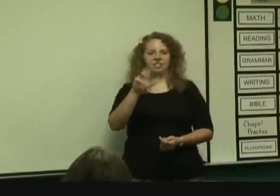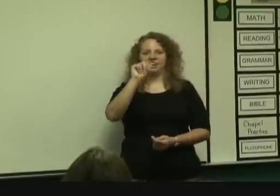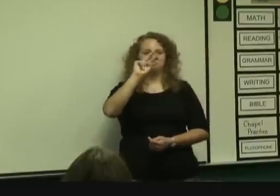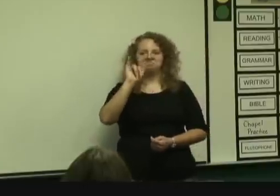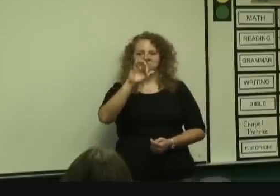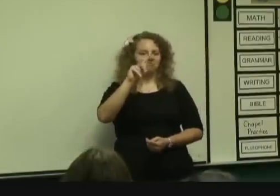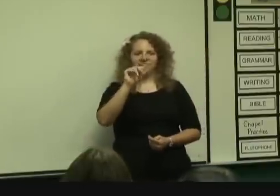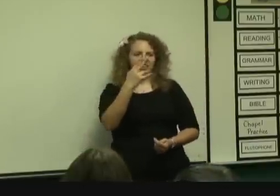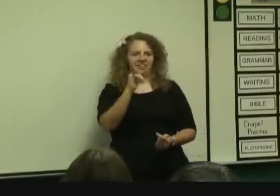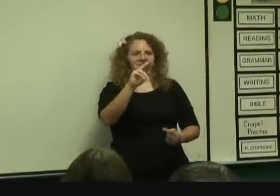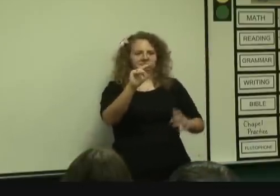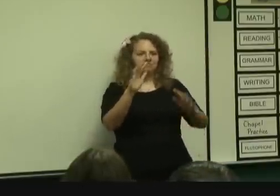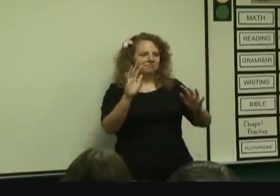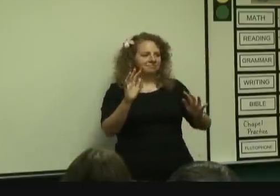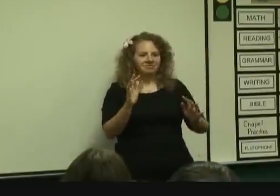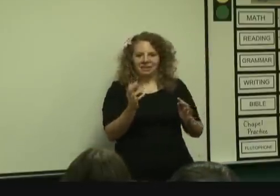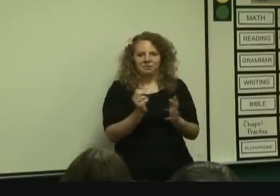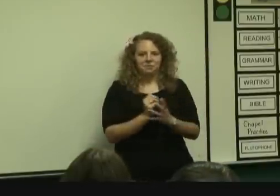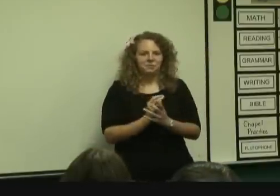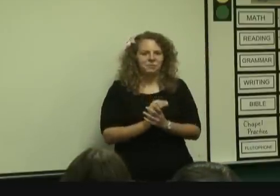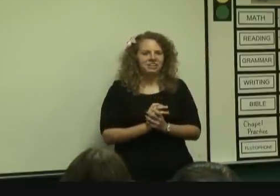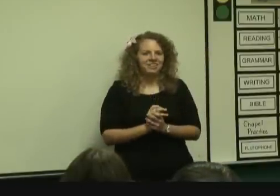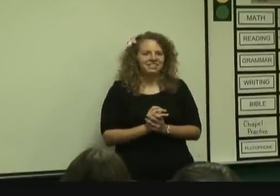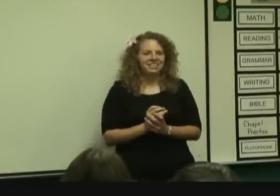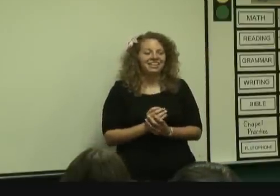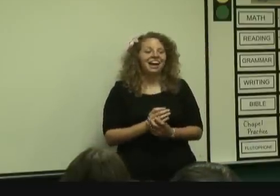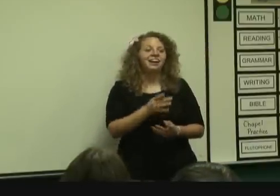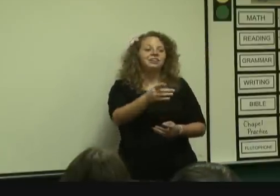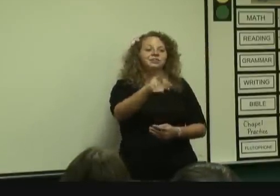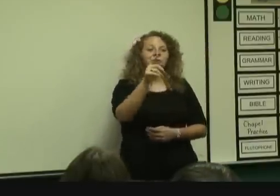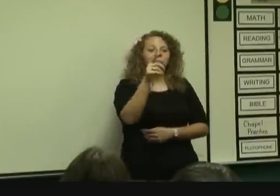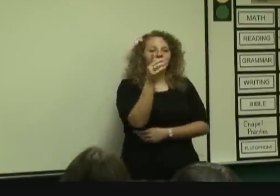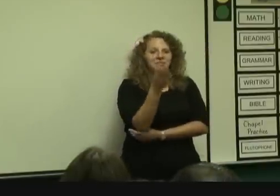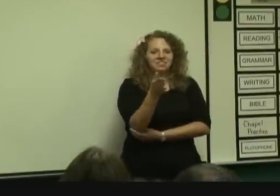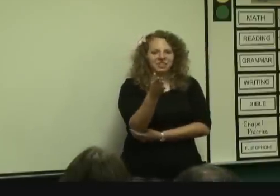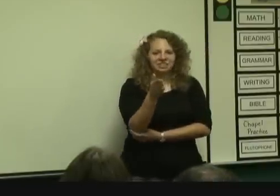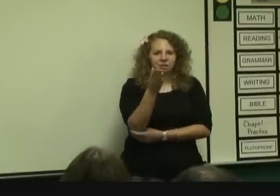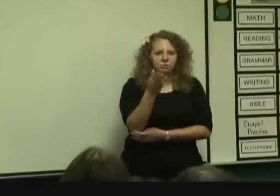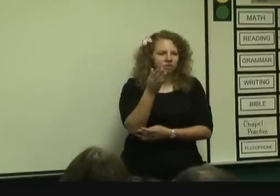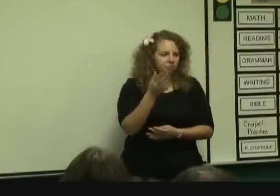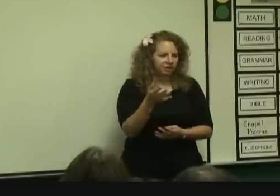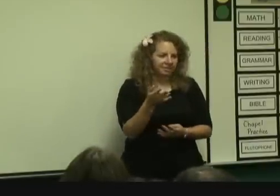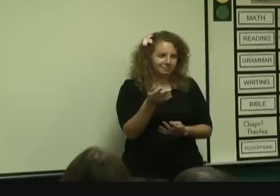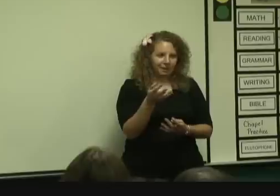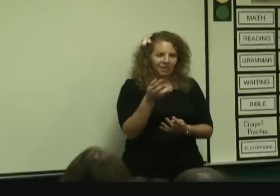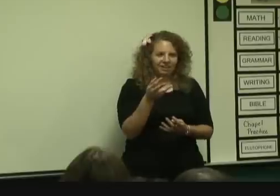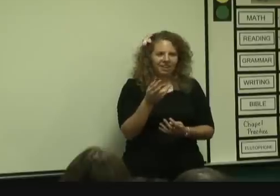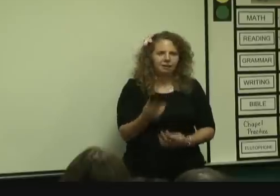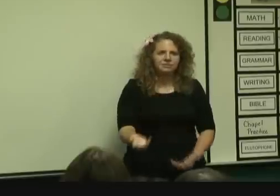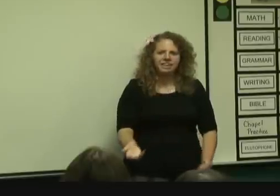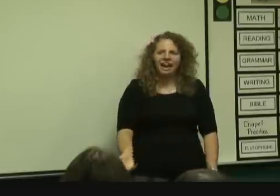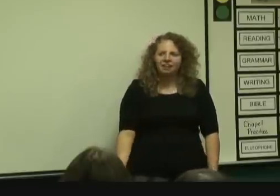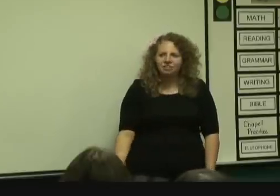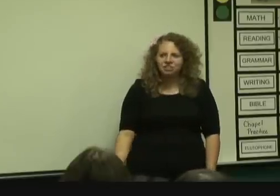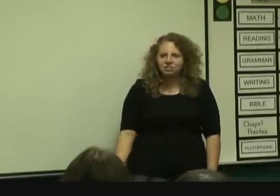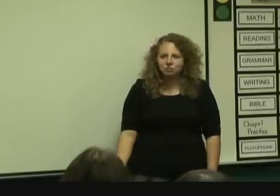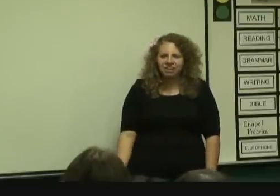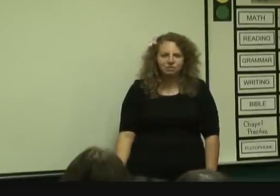like, Speed sign. what did that say? Yeah. So, but one of the things that I really realized about that, I was like, how did they do that